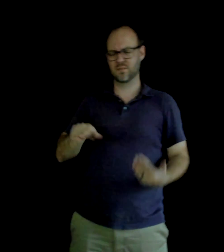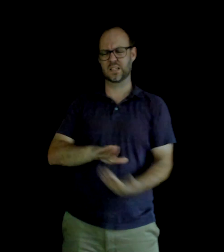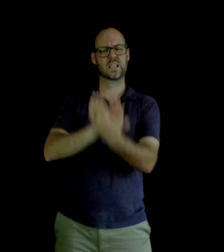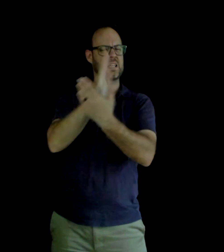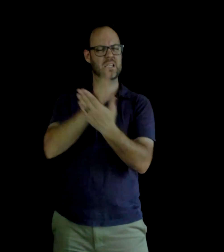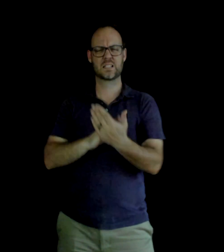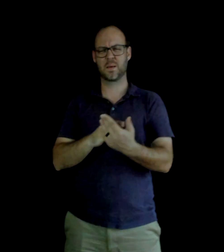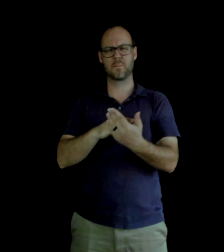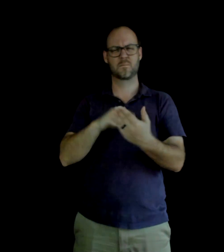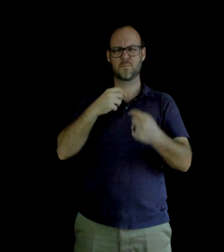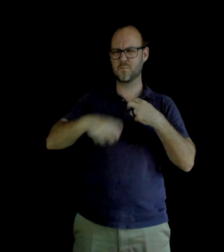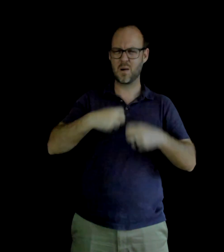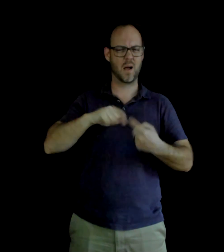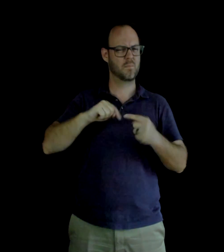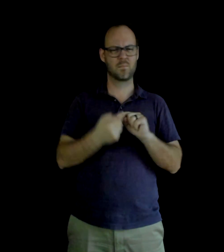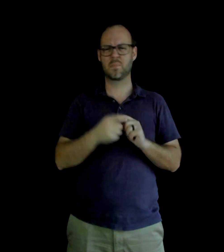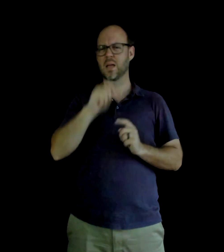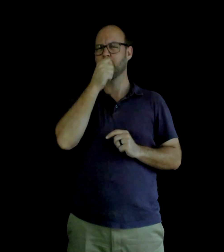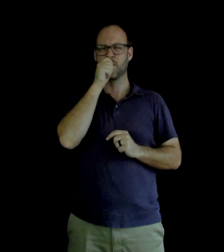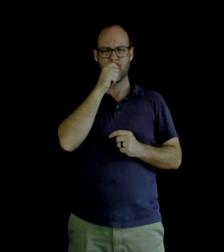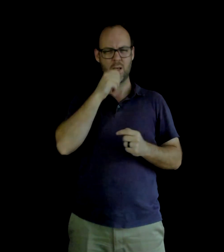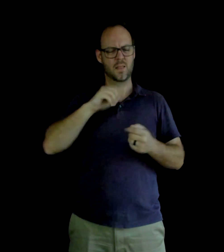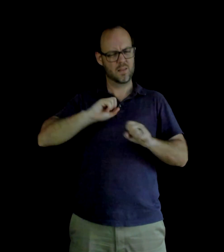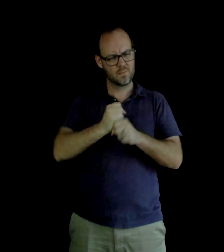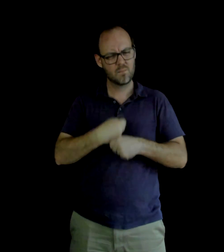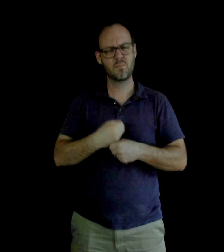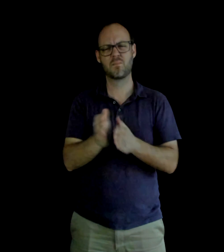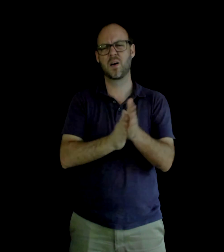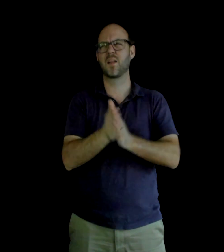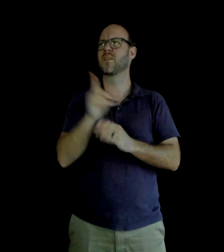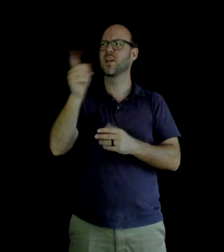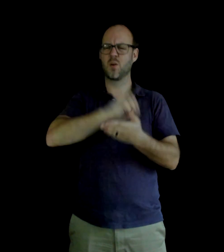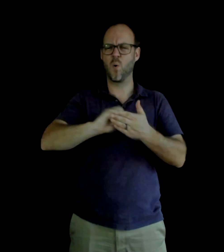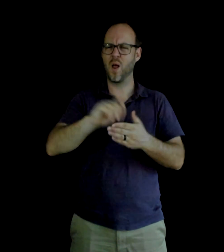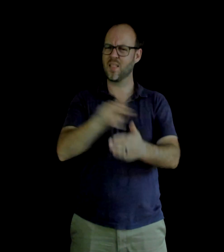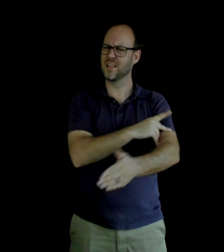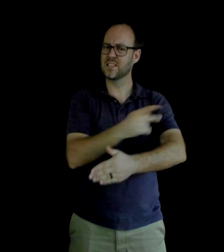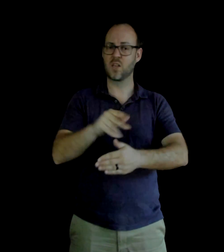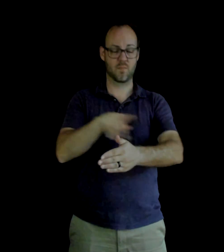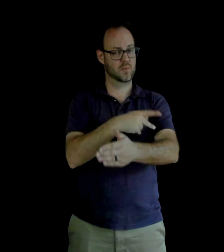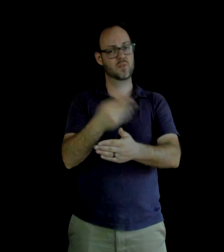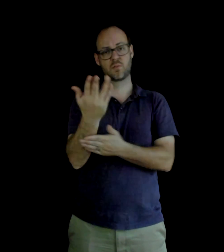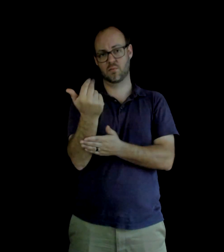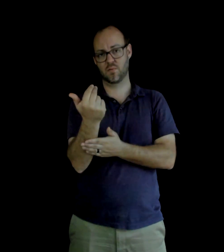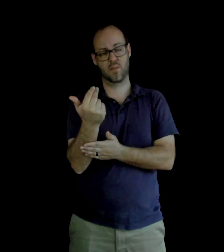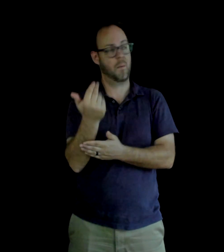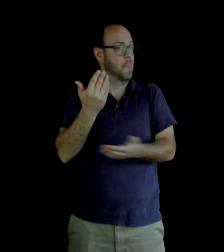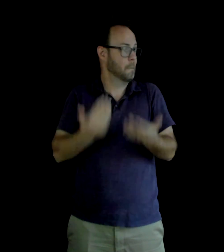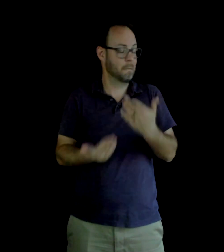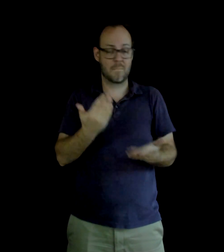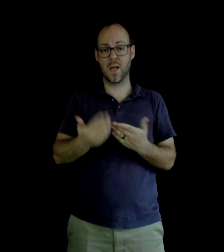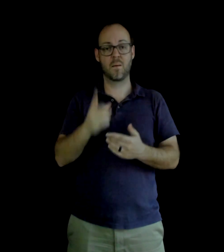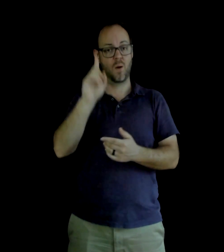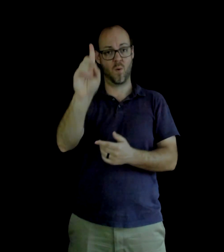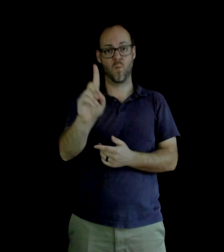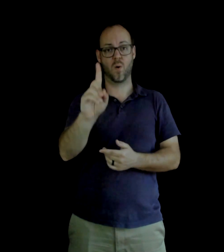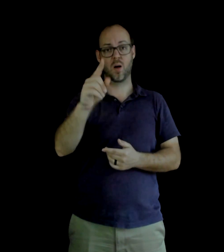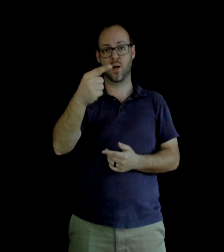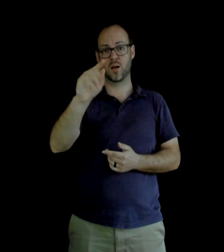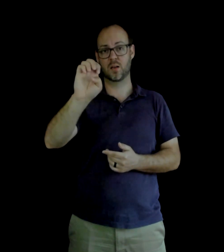problem or pain or suffering that caused him to write this psalm. And Psalm 13 may have even been one of the